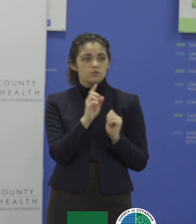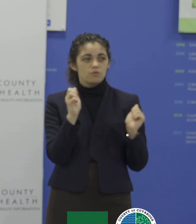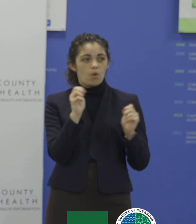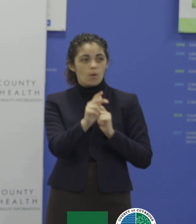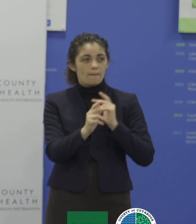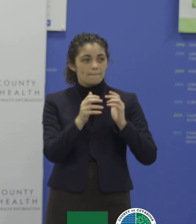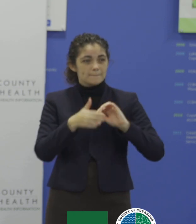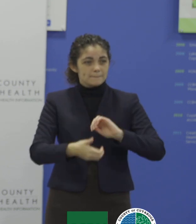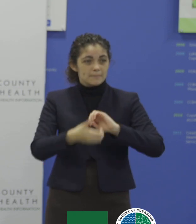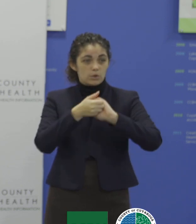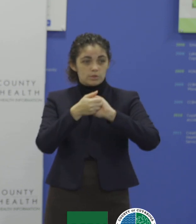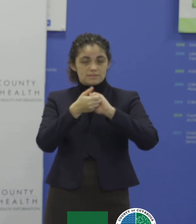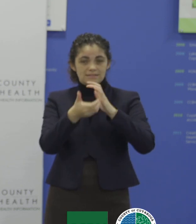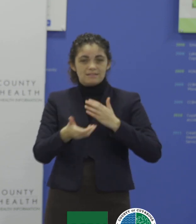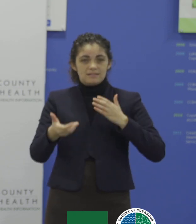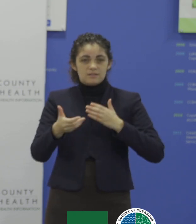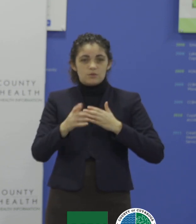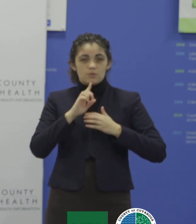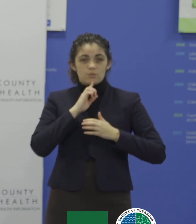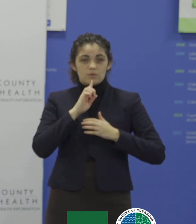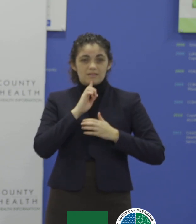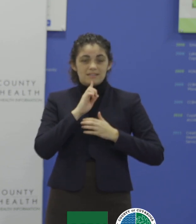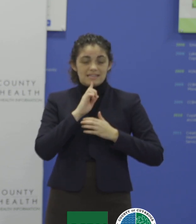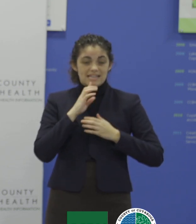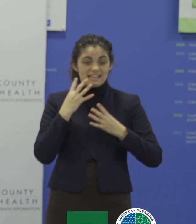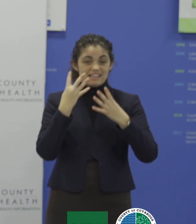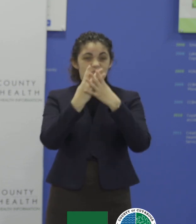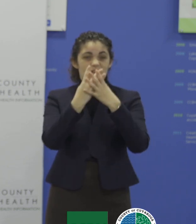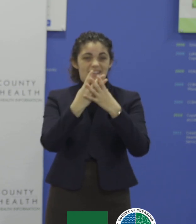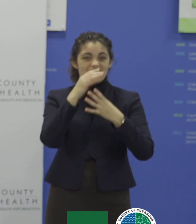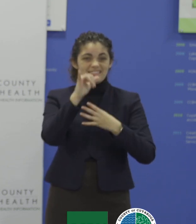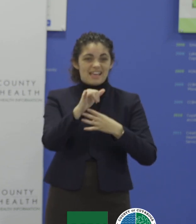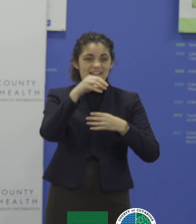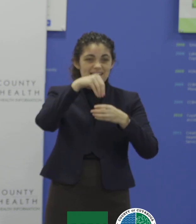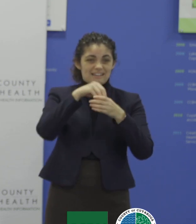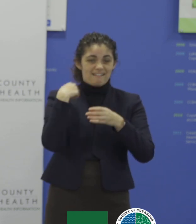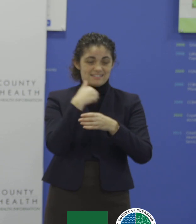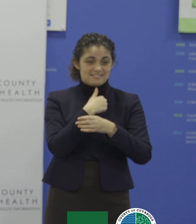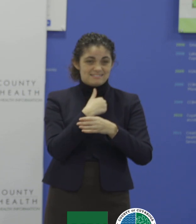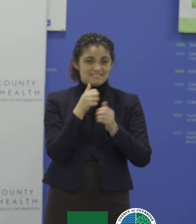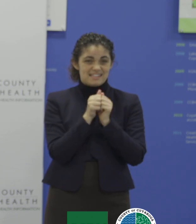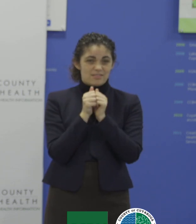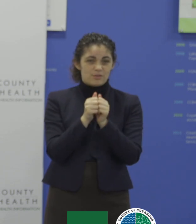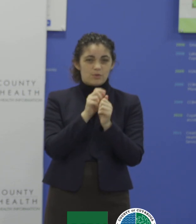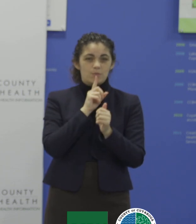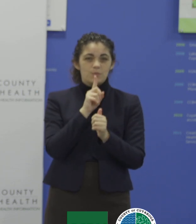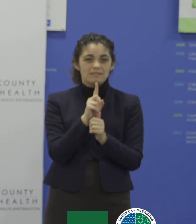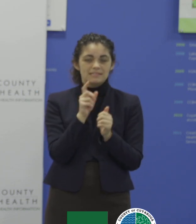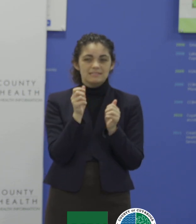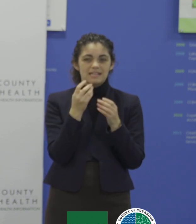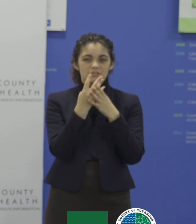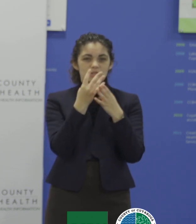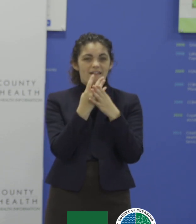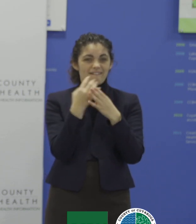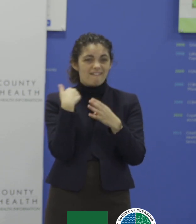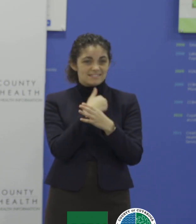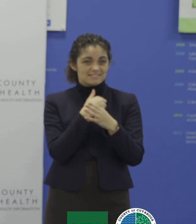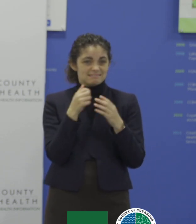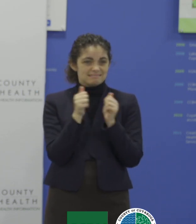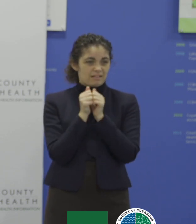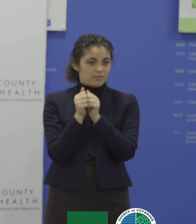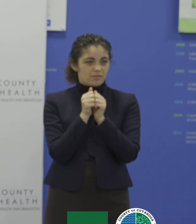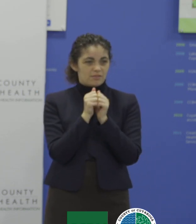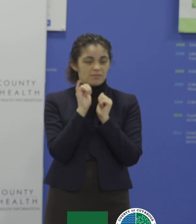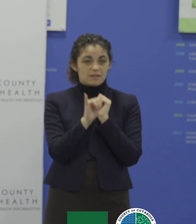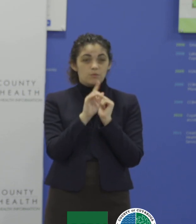partners in this. You know, the hashtag in this together Ohio is really, really important right now, and we